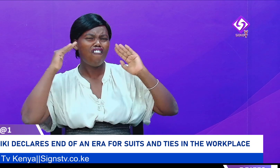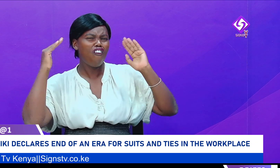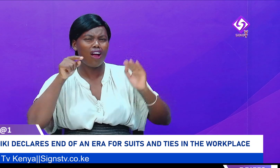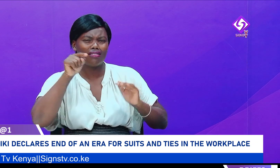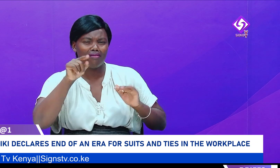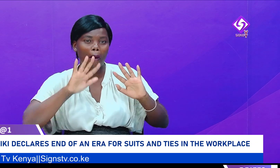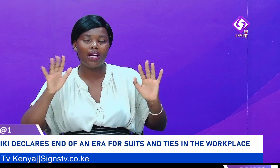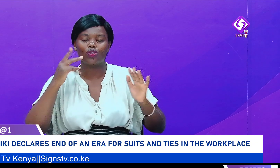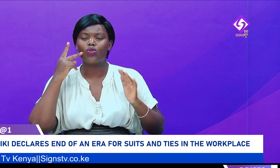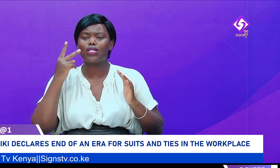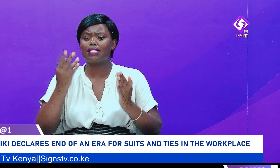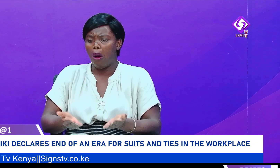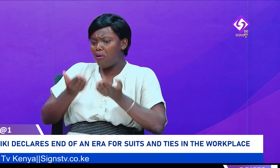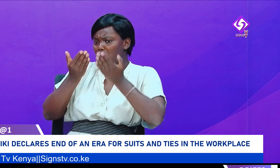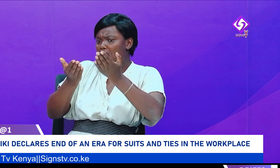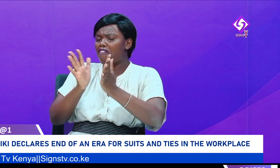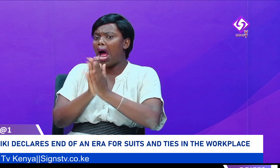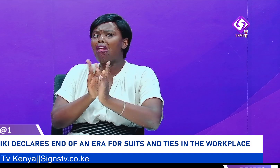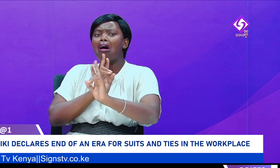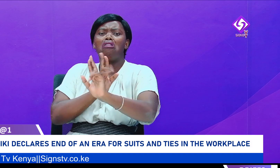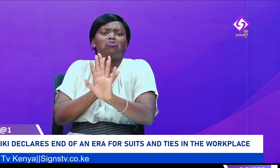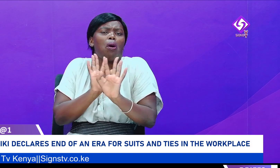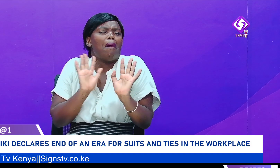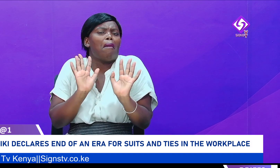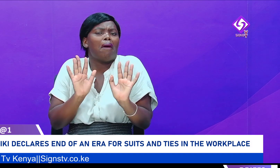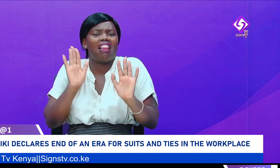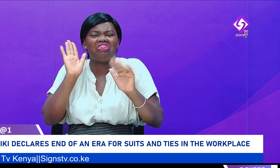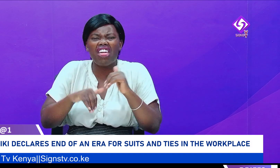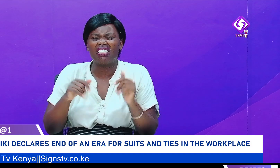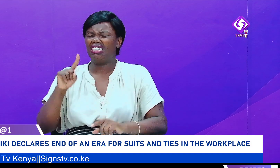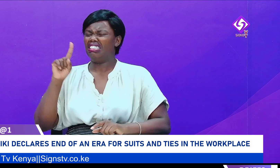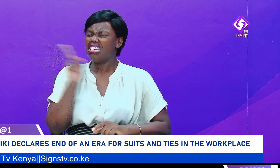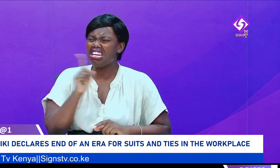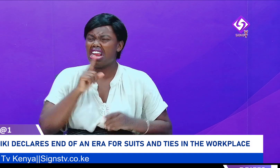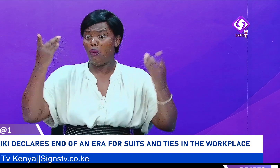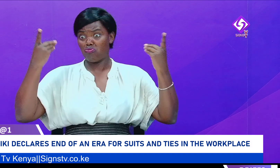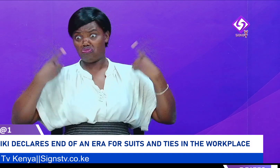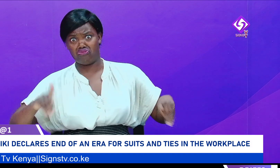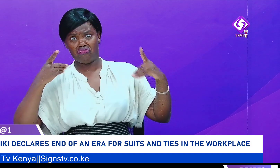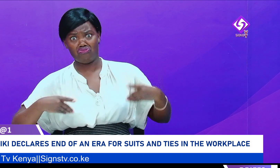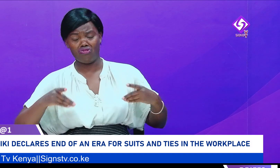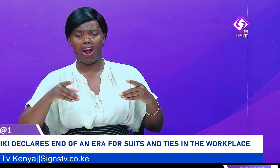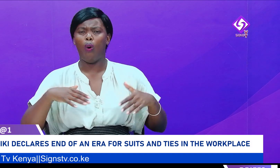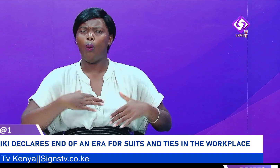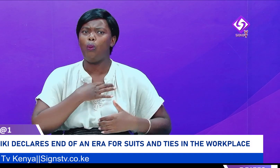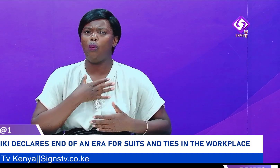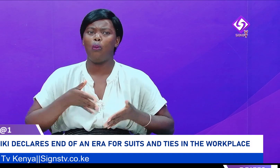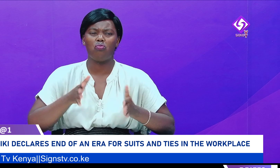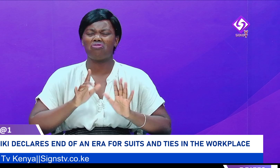President he said that we need to try to improve and focus